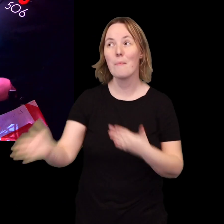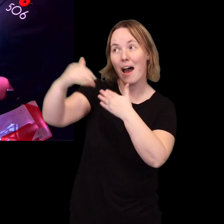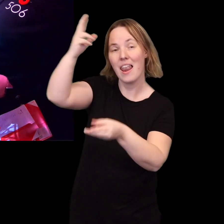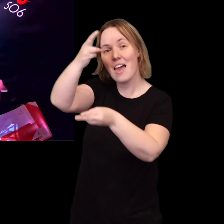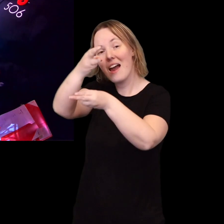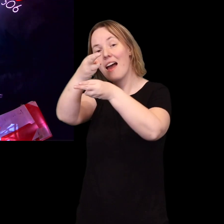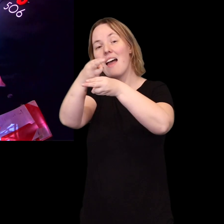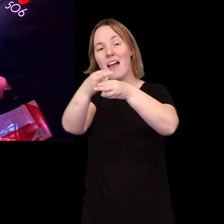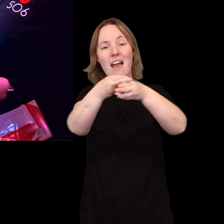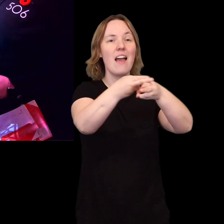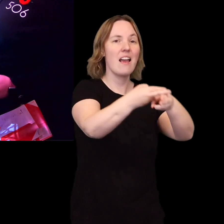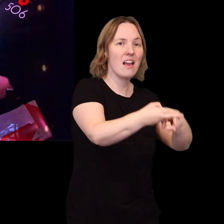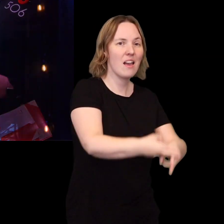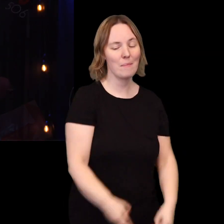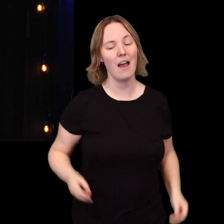You called my